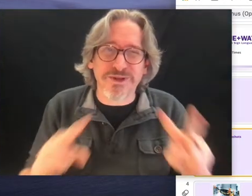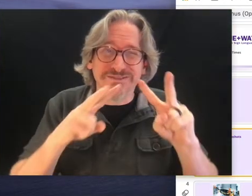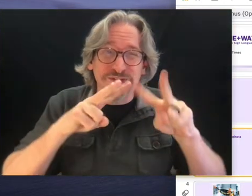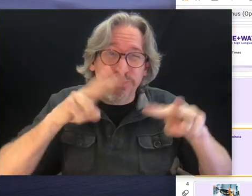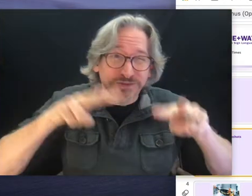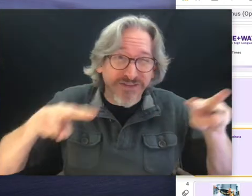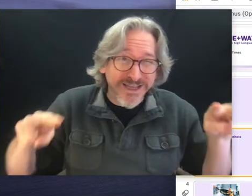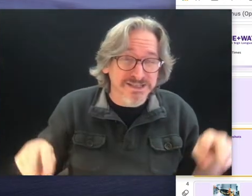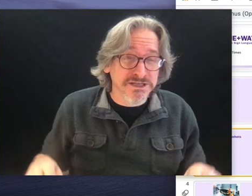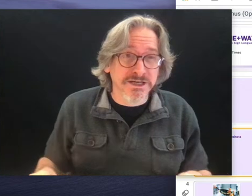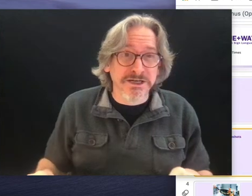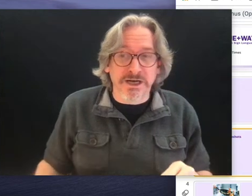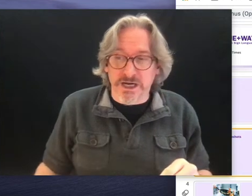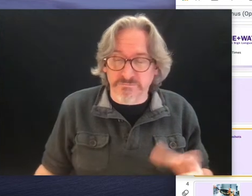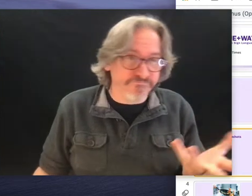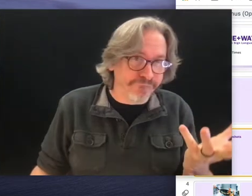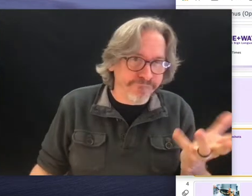Some people even do with V's.